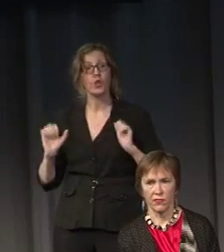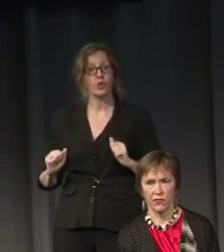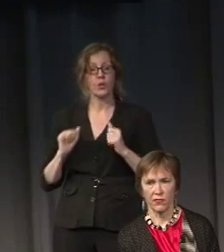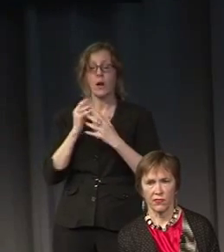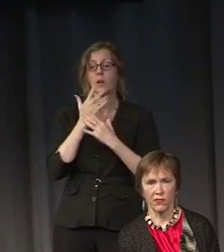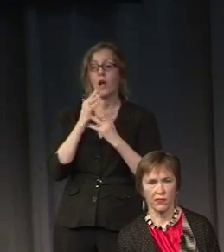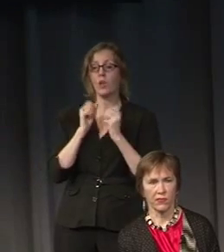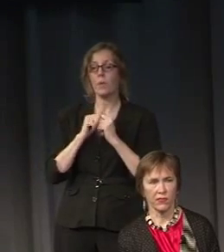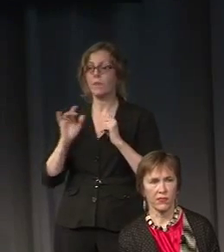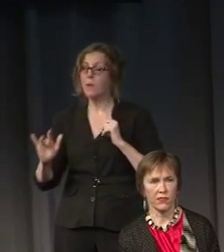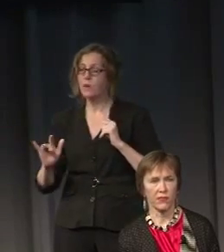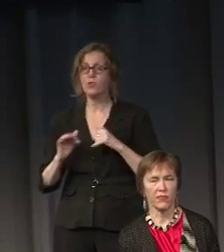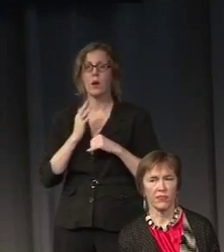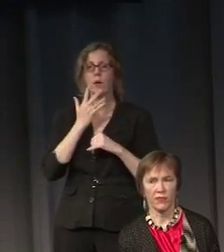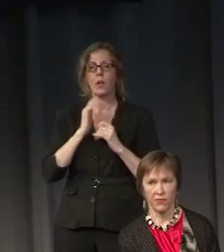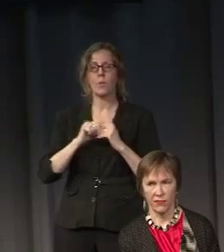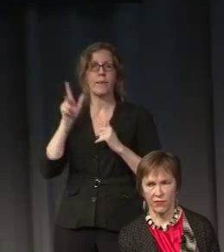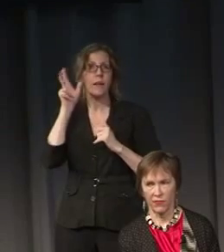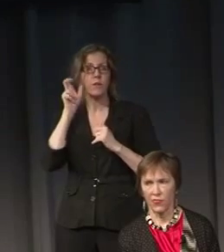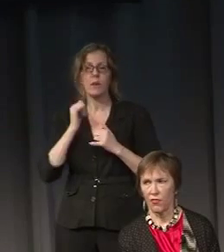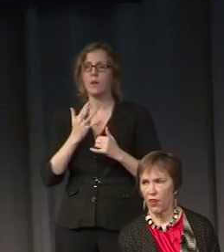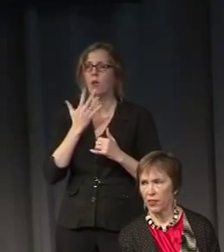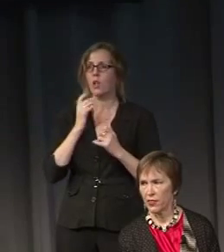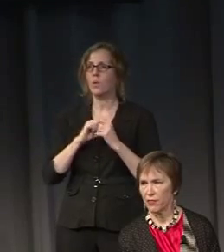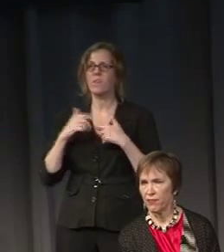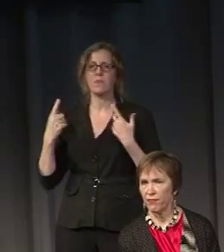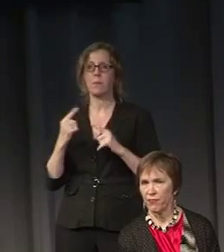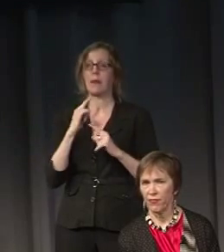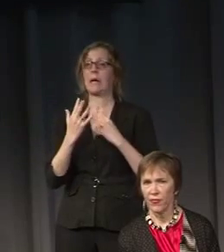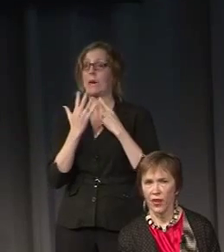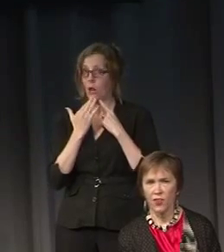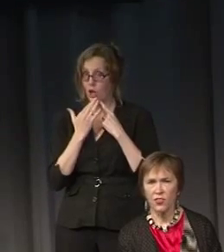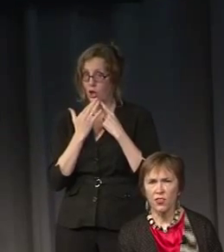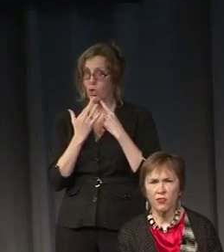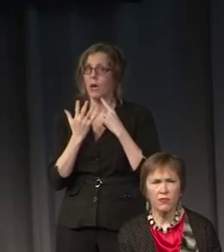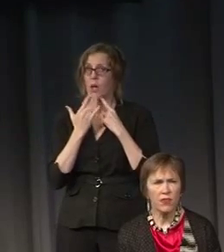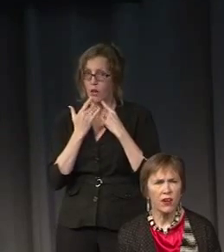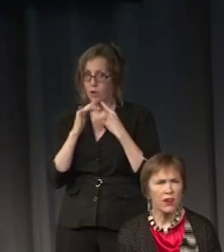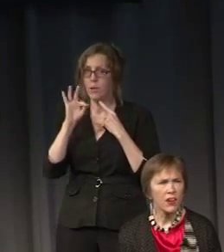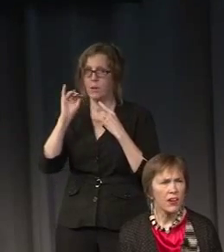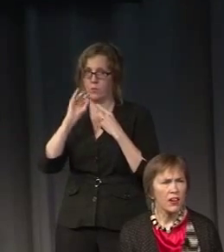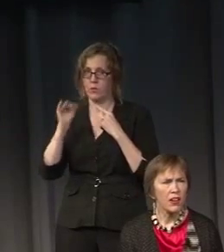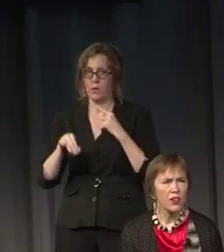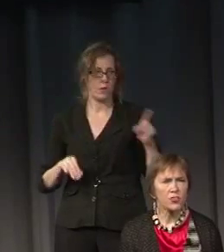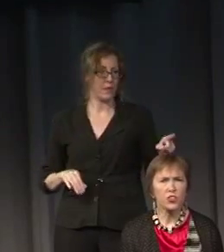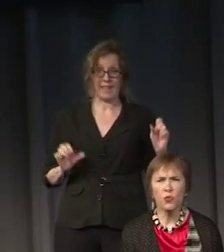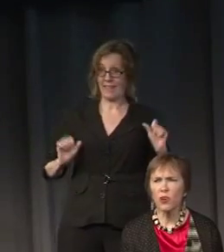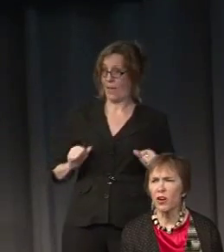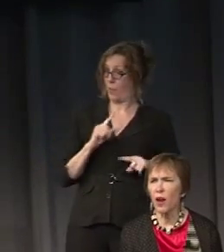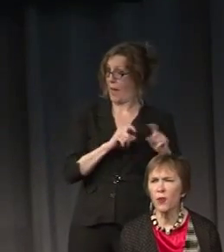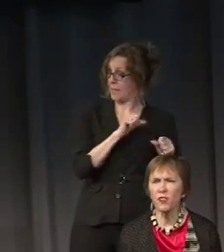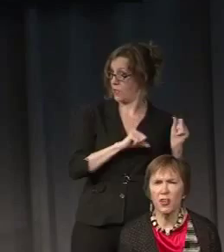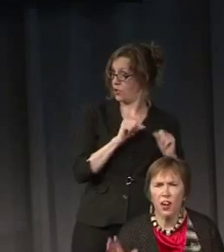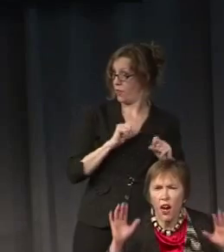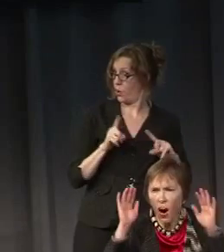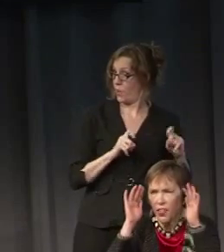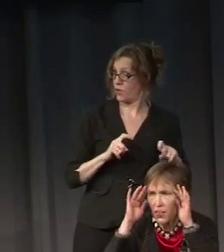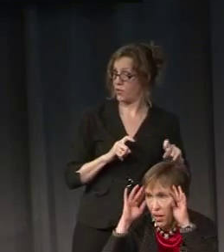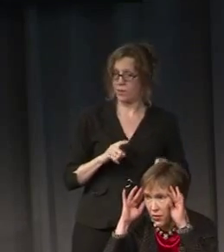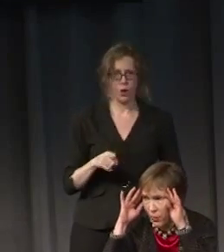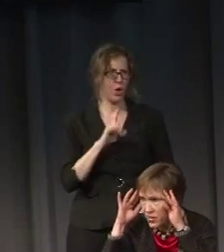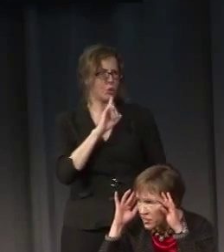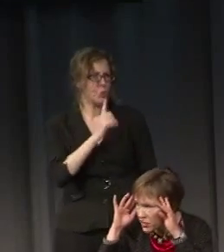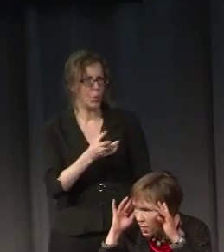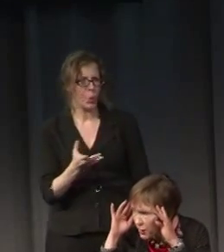of exist sometimes, but most of them involves color. Right. Are we allowed to ask each other questions? Or is sure. that, I'm wondering, are